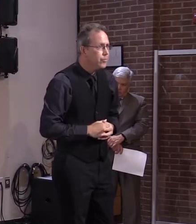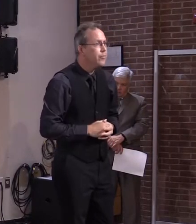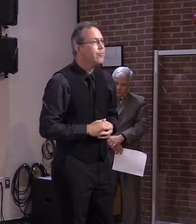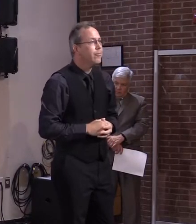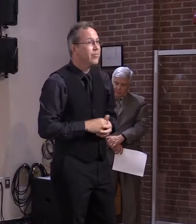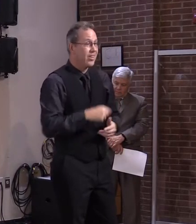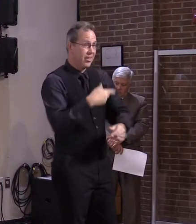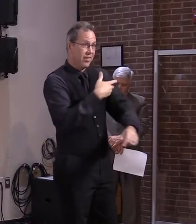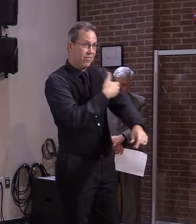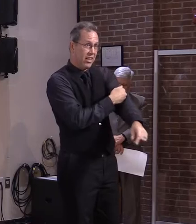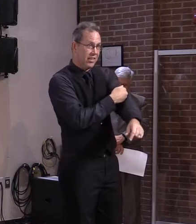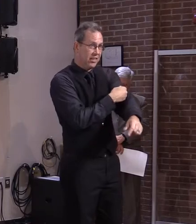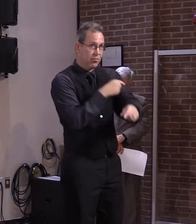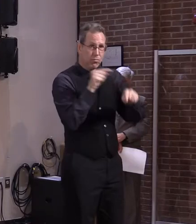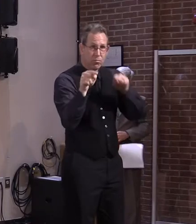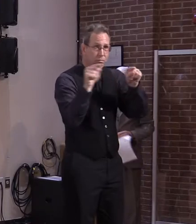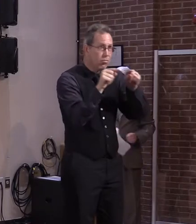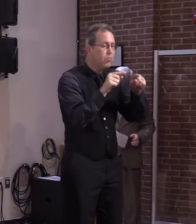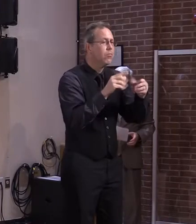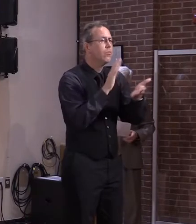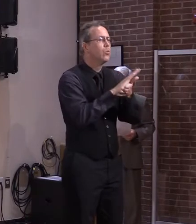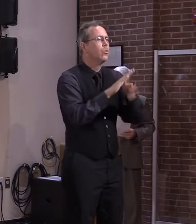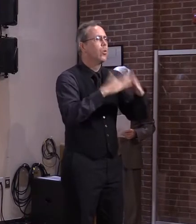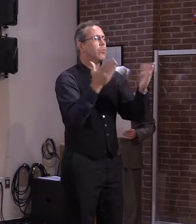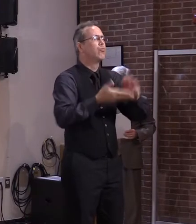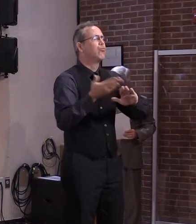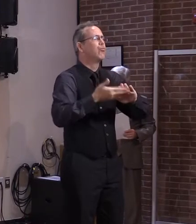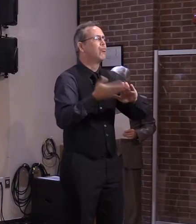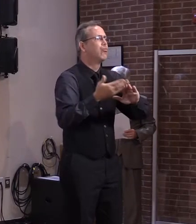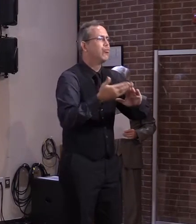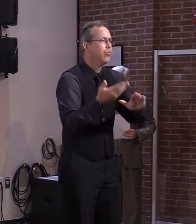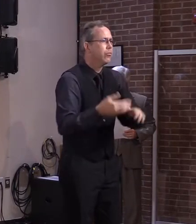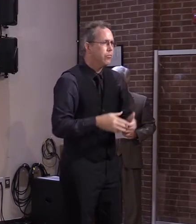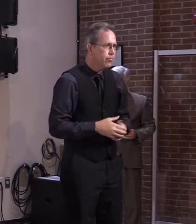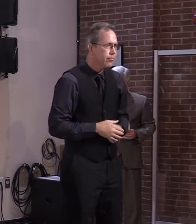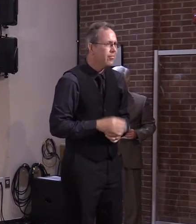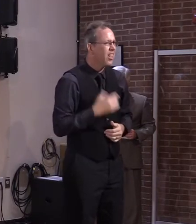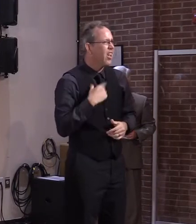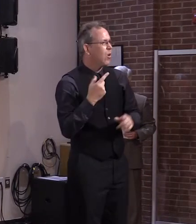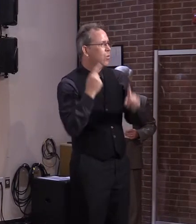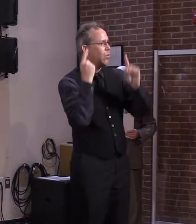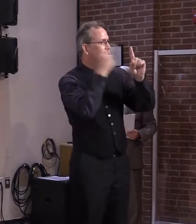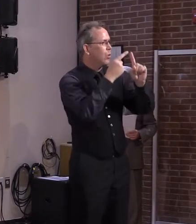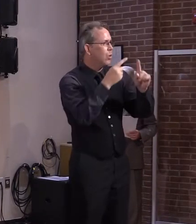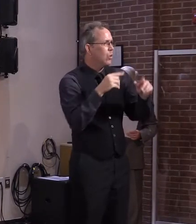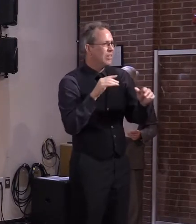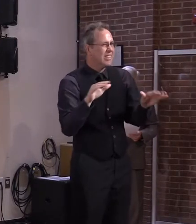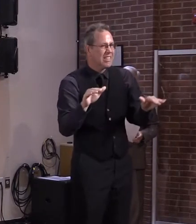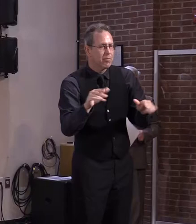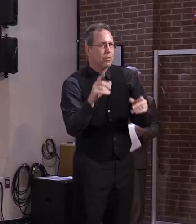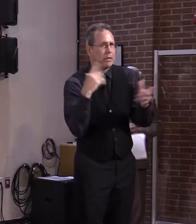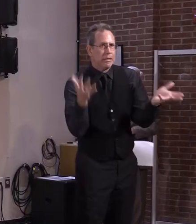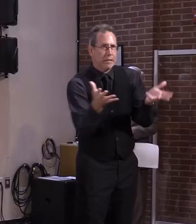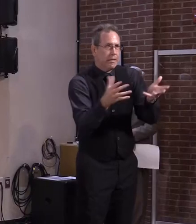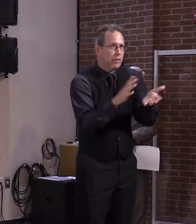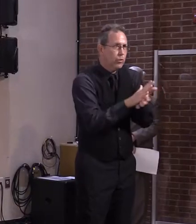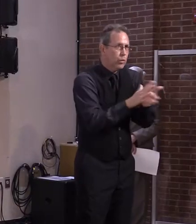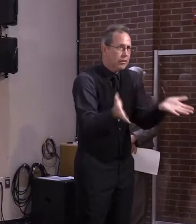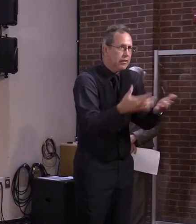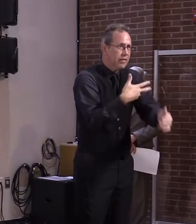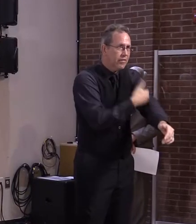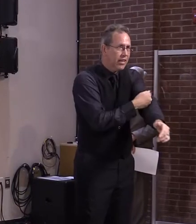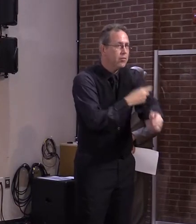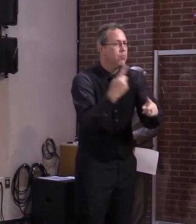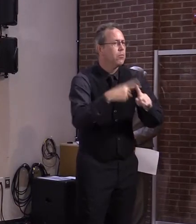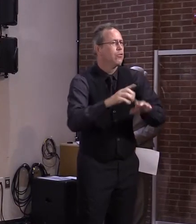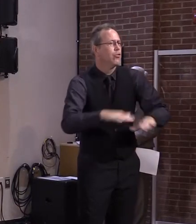kids in their education moving forward, you have to get vaccinated and get your children vaccinated. It's as simple as that. That concludes my